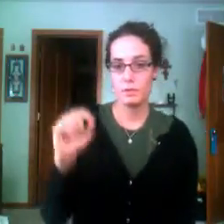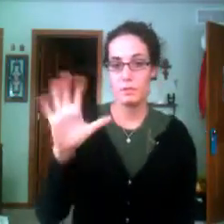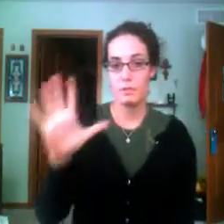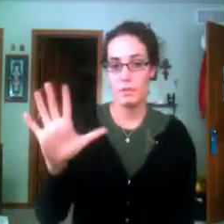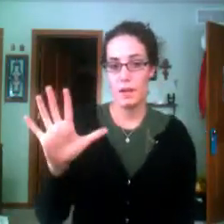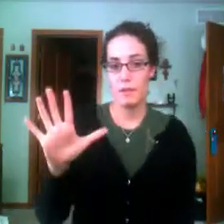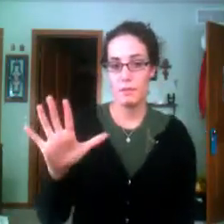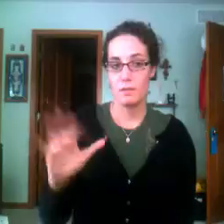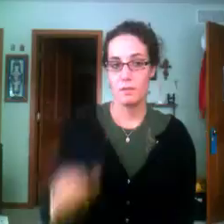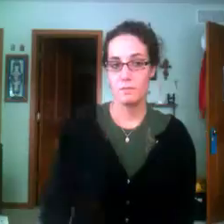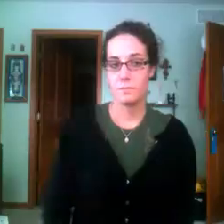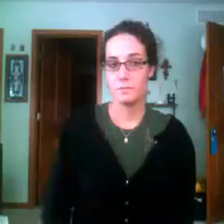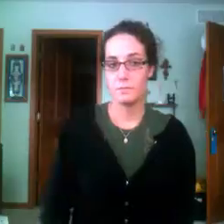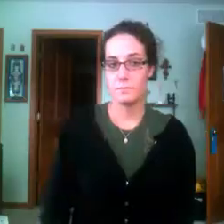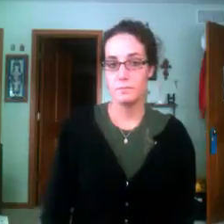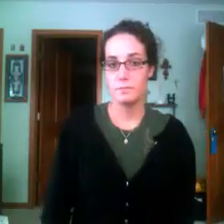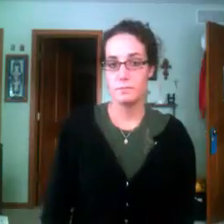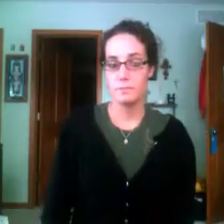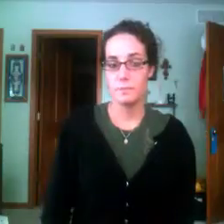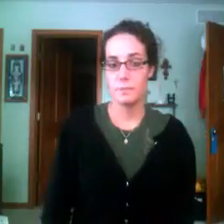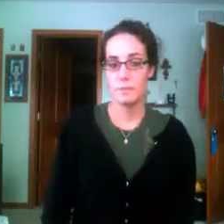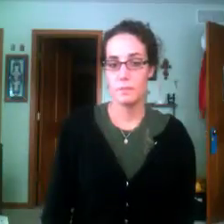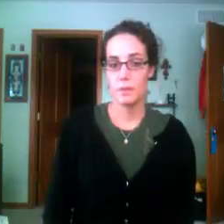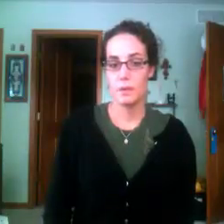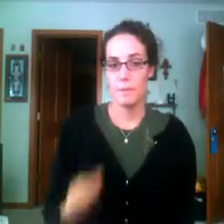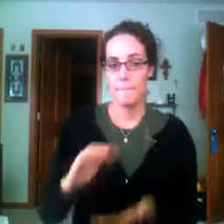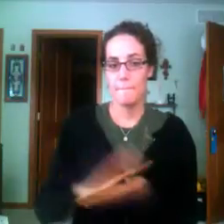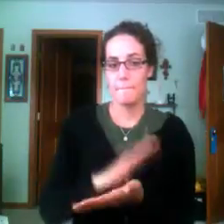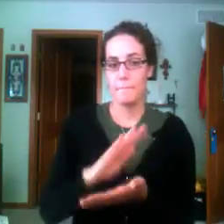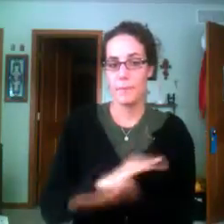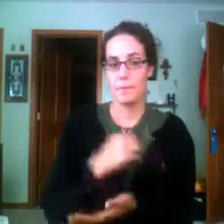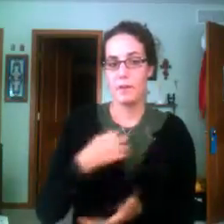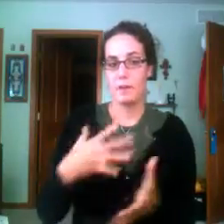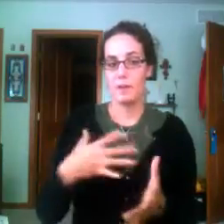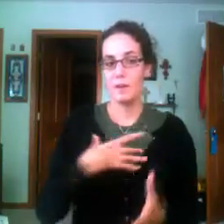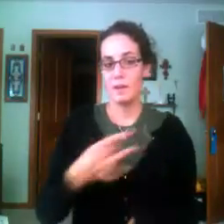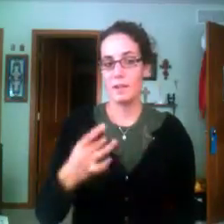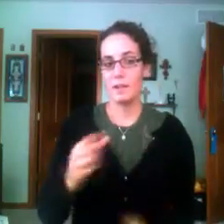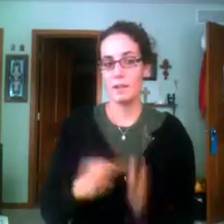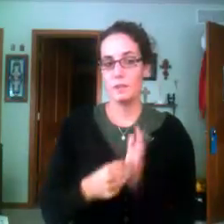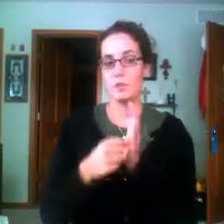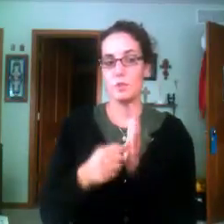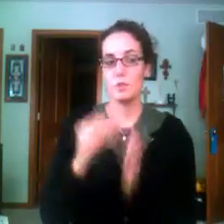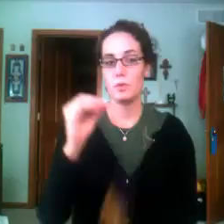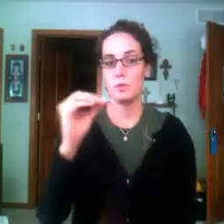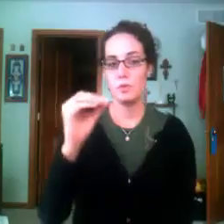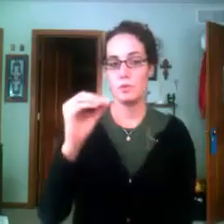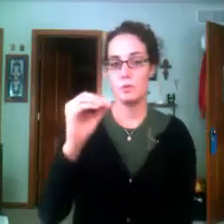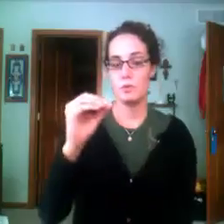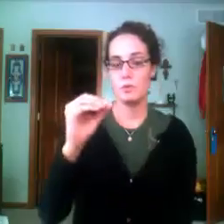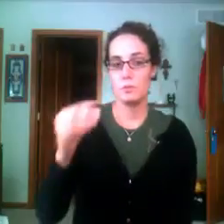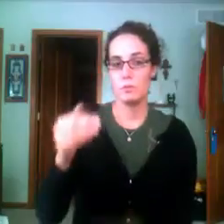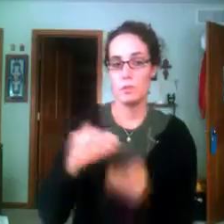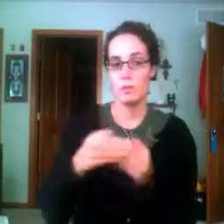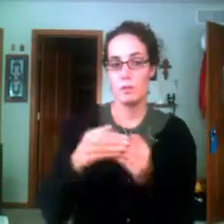0.5. Now, on paper, I like putting a 0 in front of all these decimals. So you'll see me do that quite a bit.